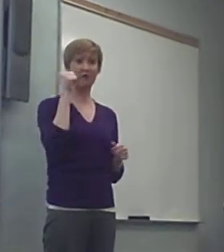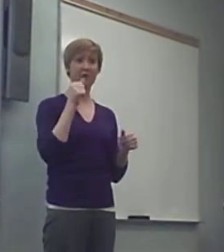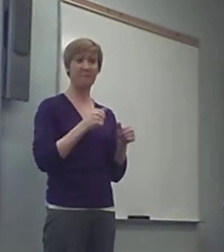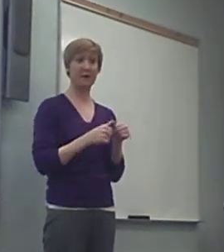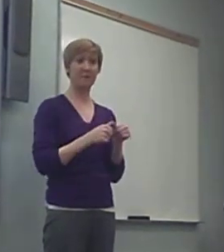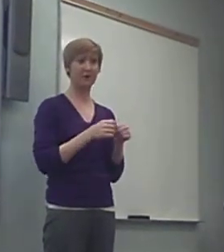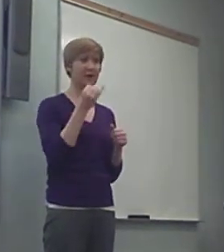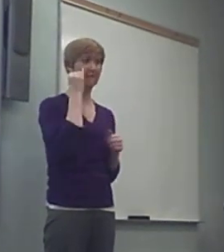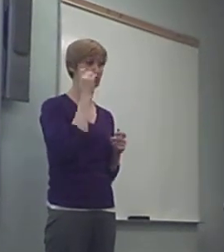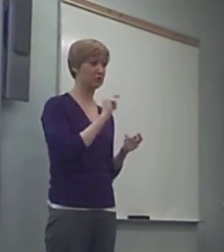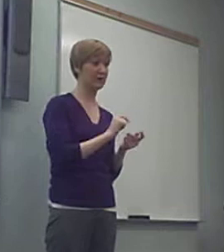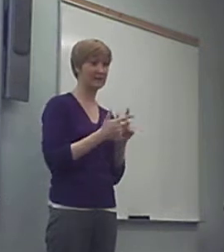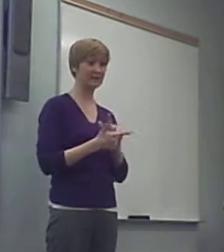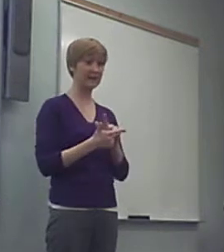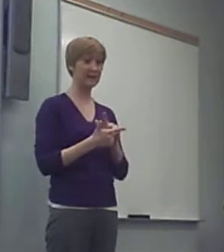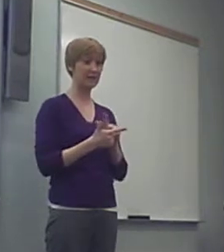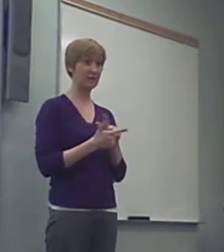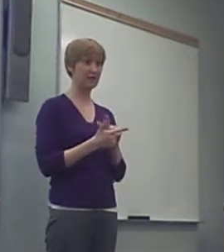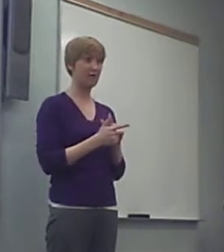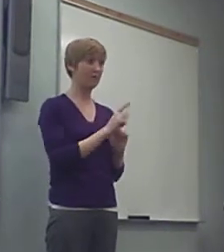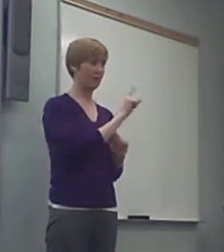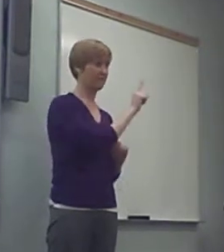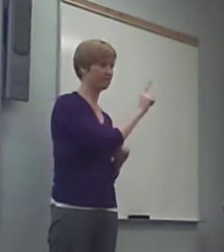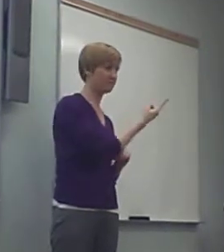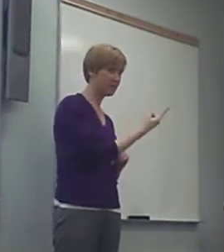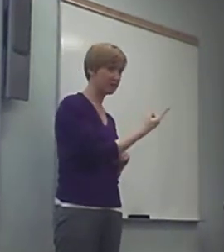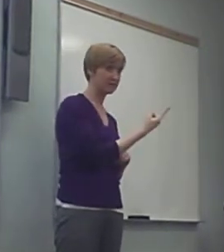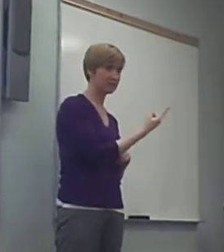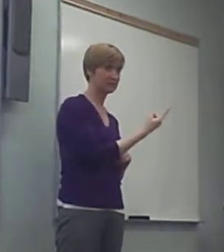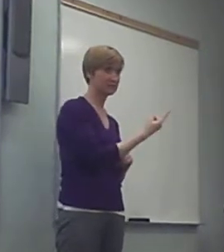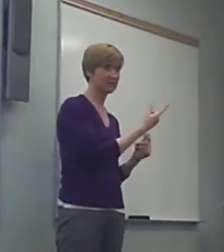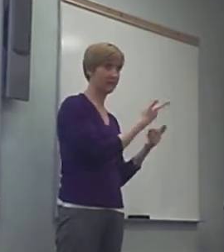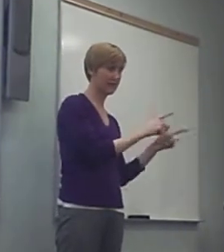from its original text to its target language.